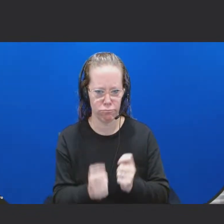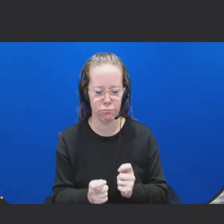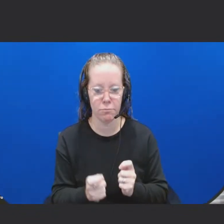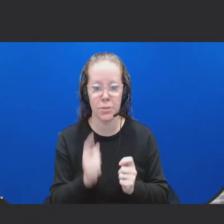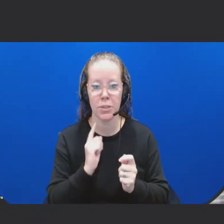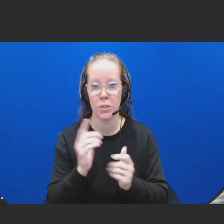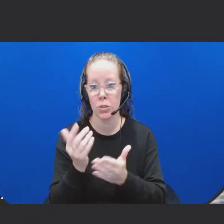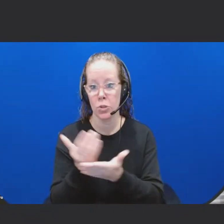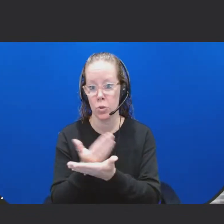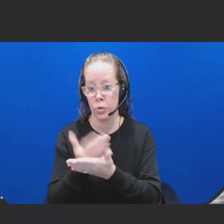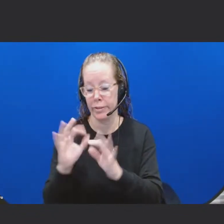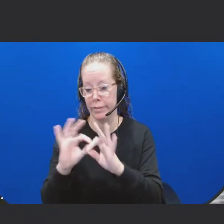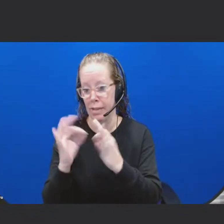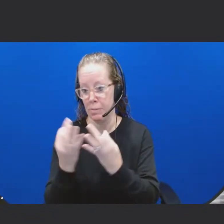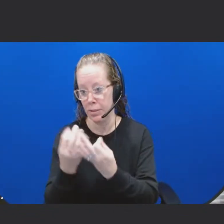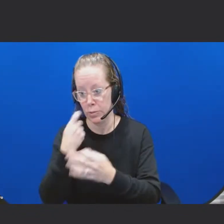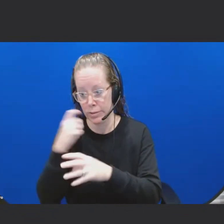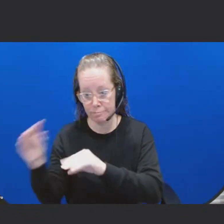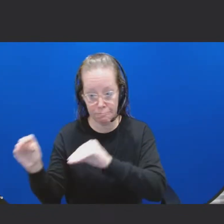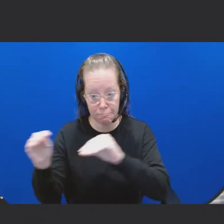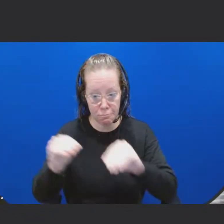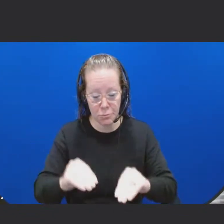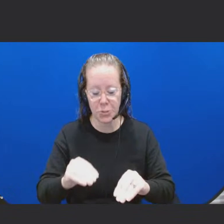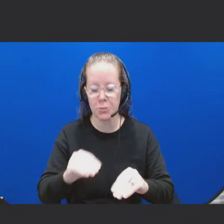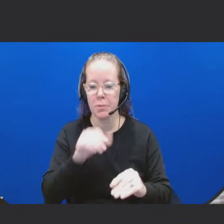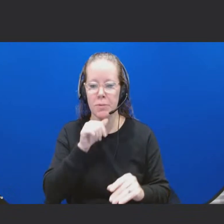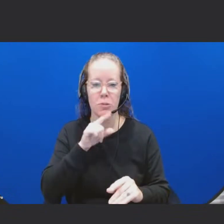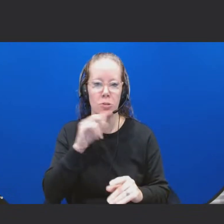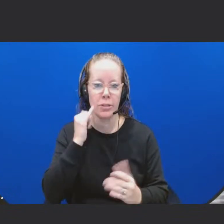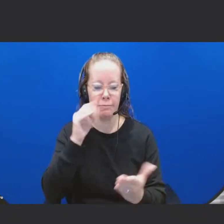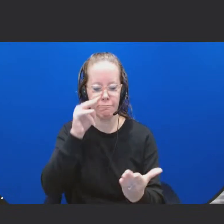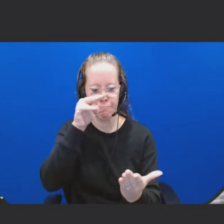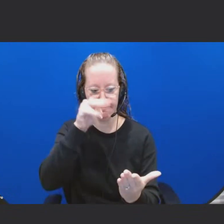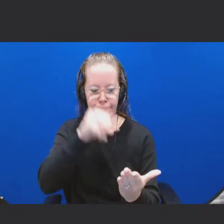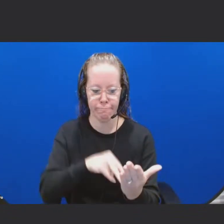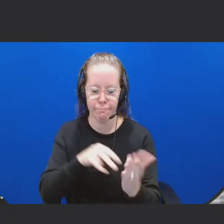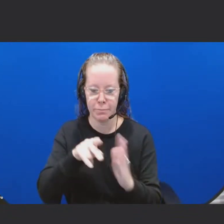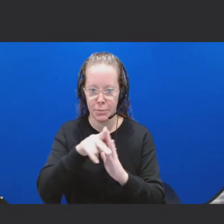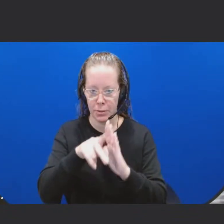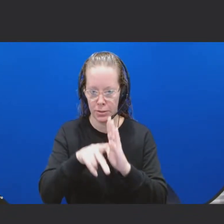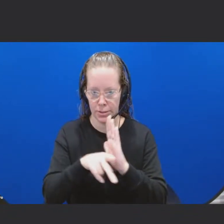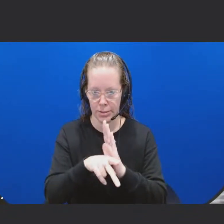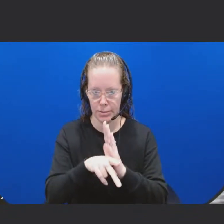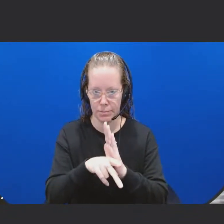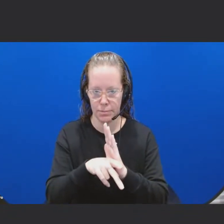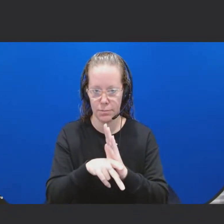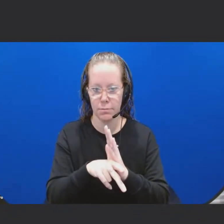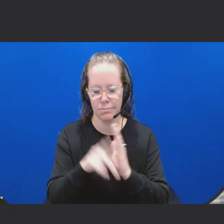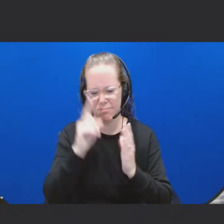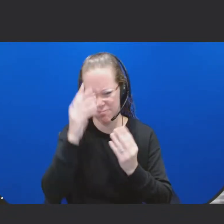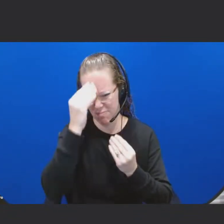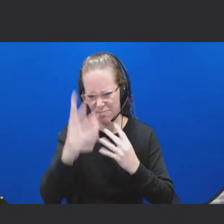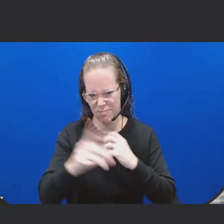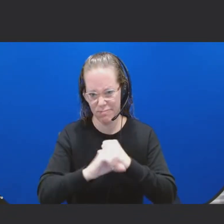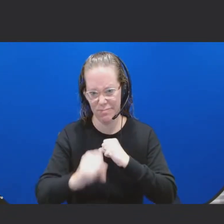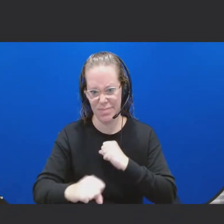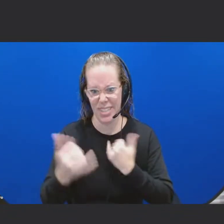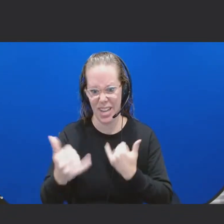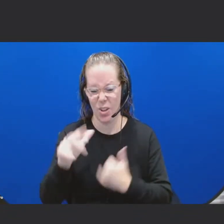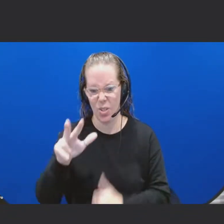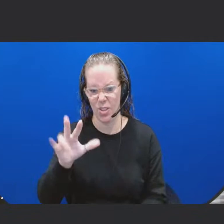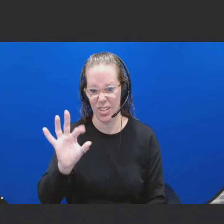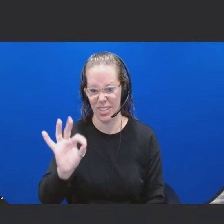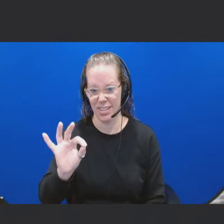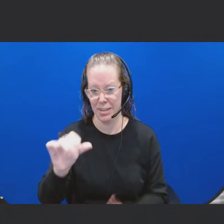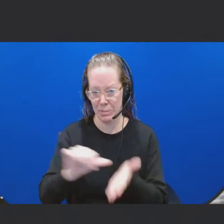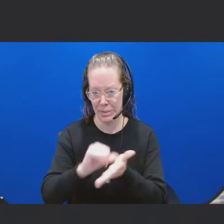I'm not sure you've had time to read the policy. It is rather long. It's now 39 pages, but I'll